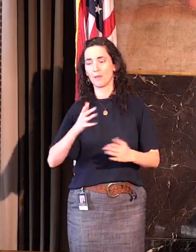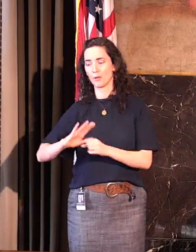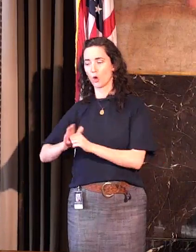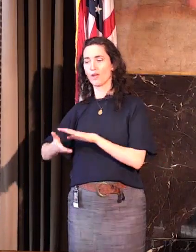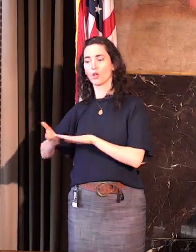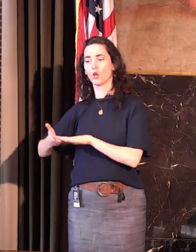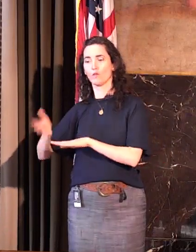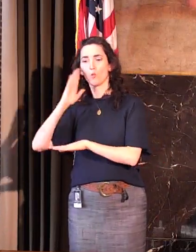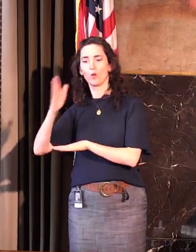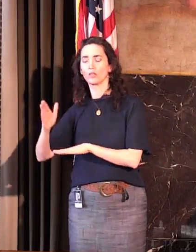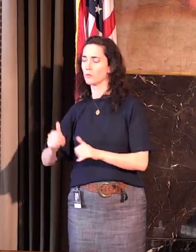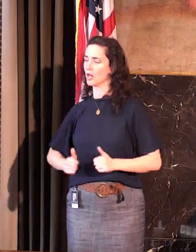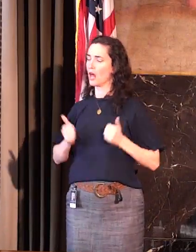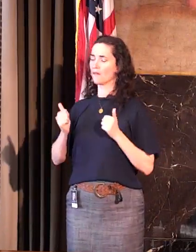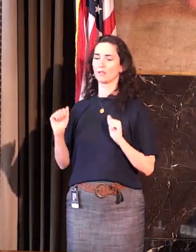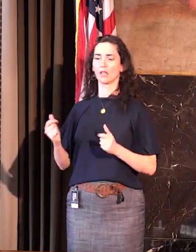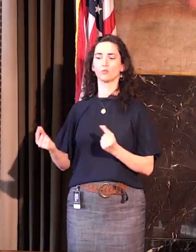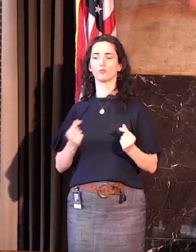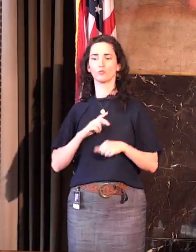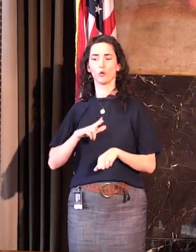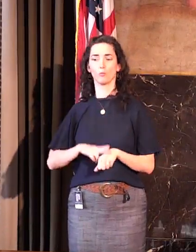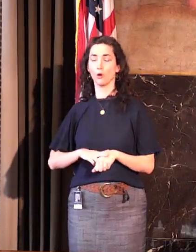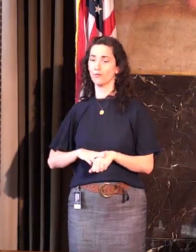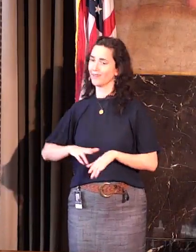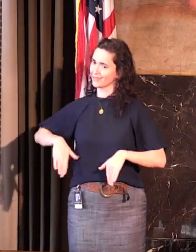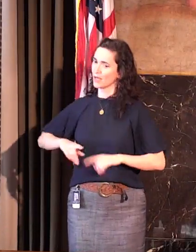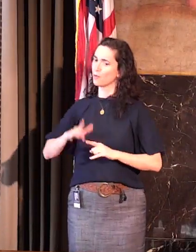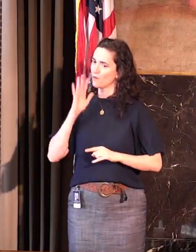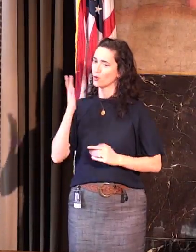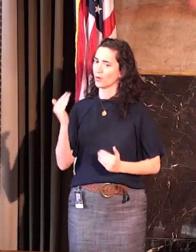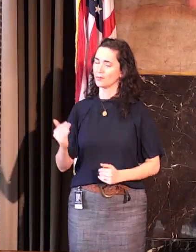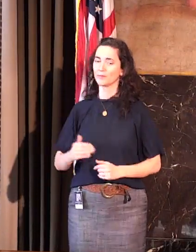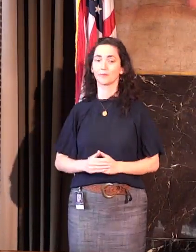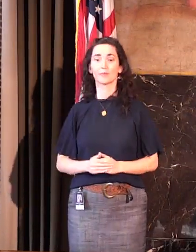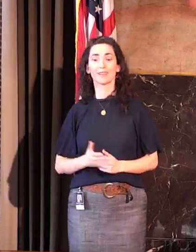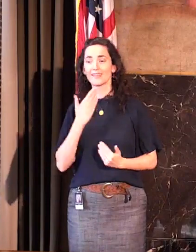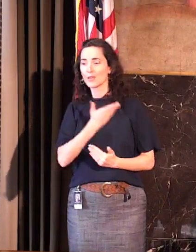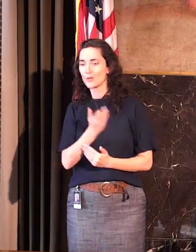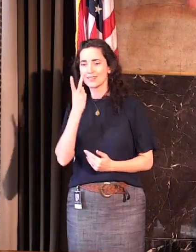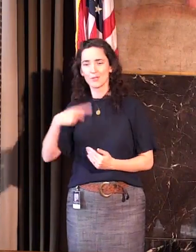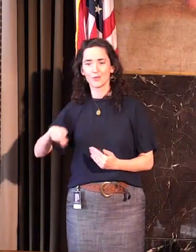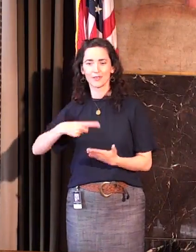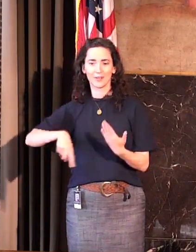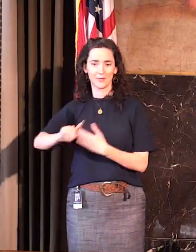We've got some work to do in the meantime. But thank you all very much, and we will see you next week.